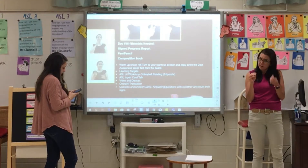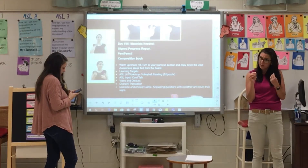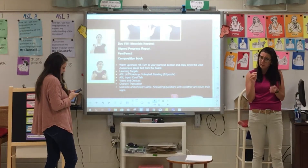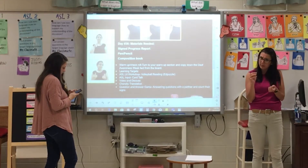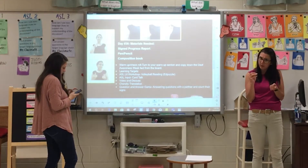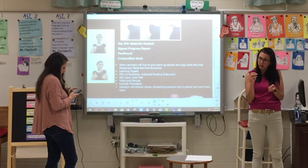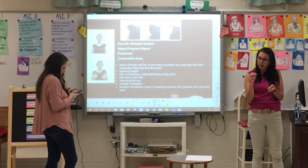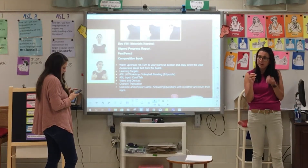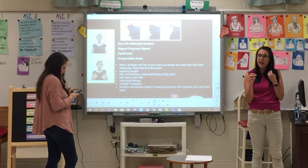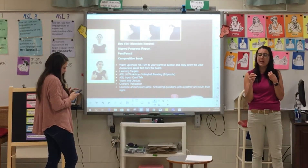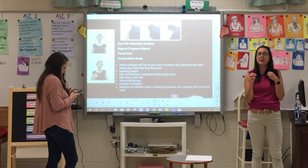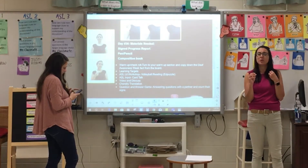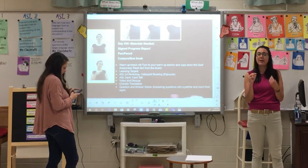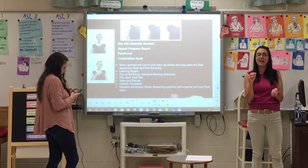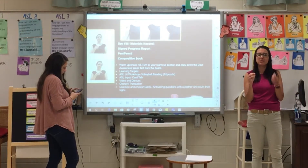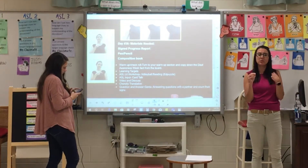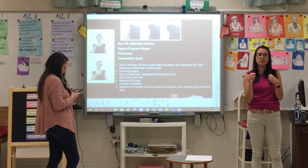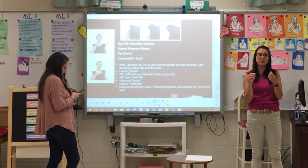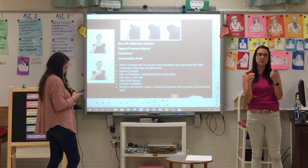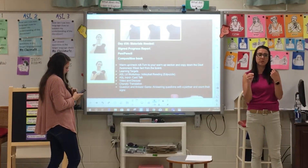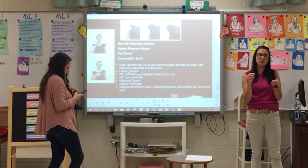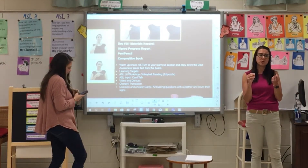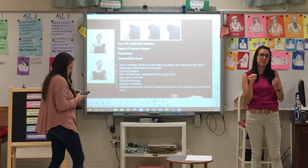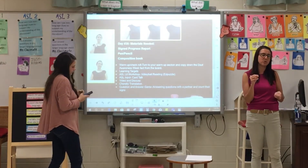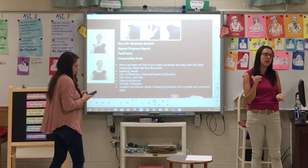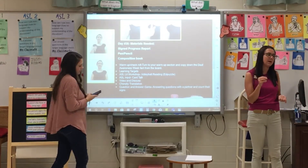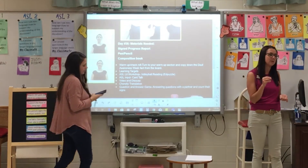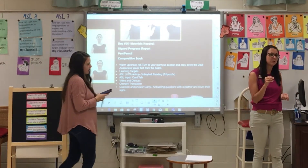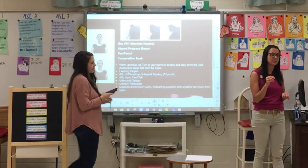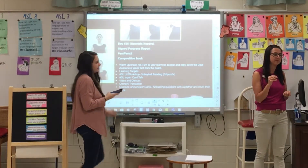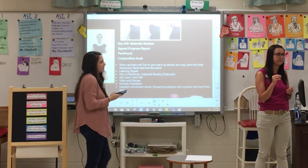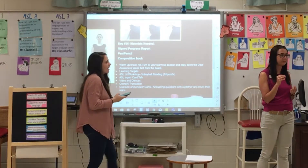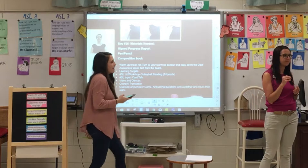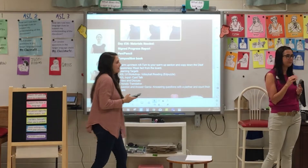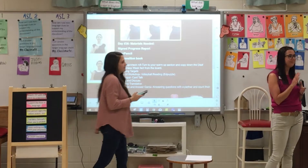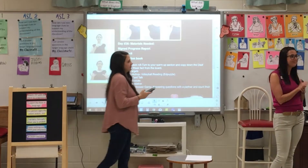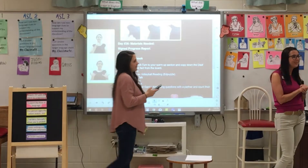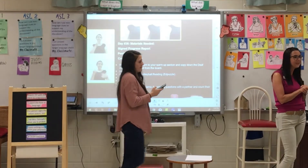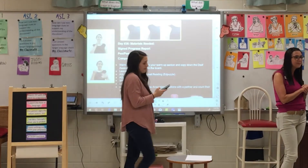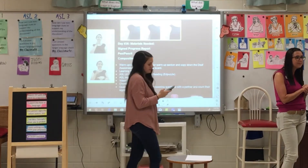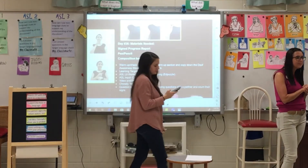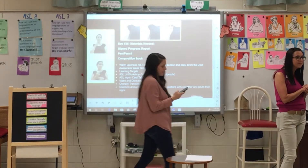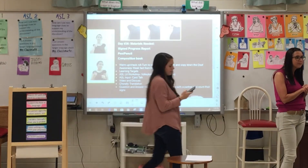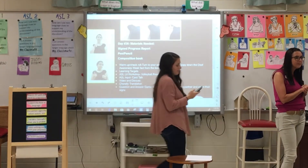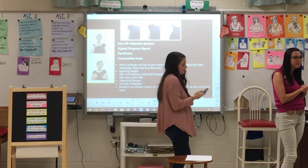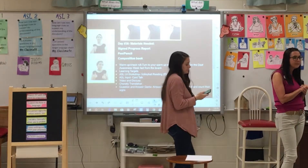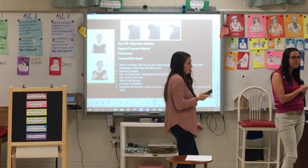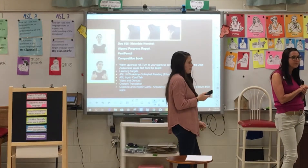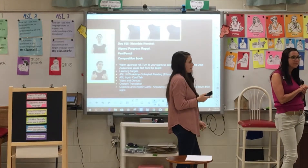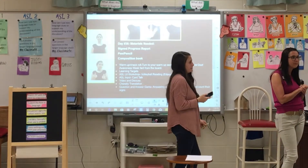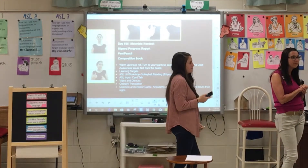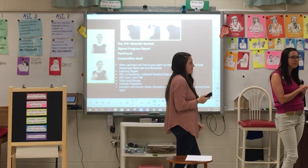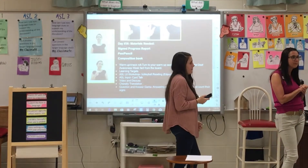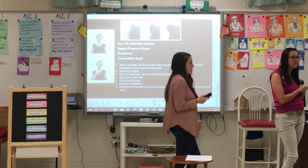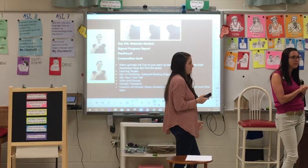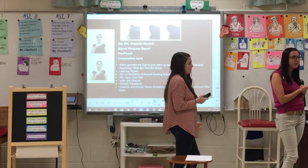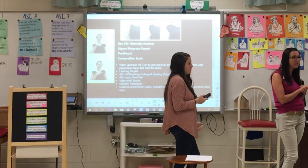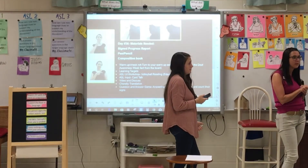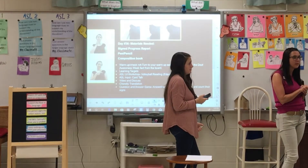you're going to remember, and then your password should be your lunch number twice. Is it going to be an app on here?